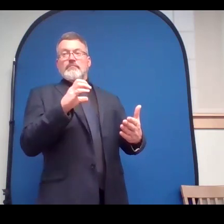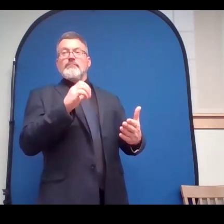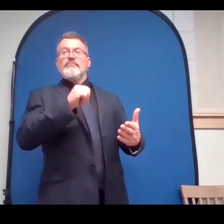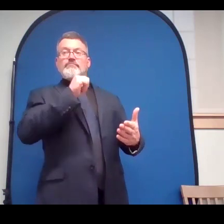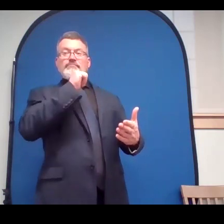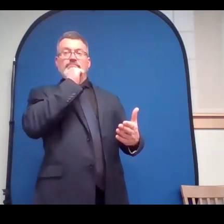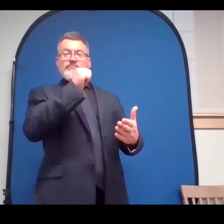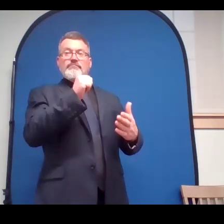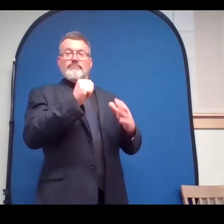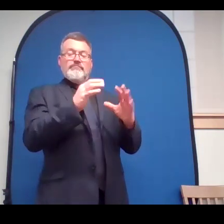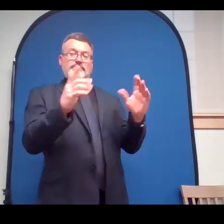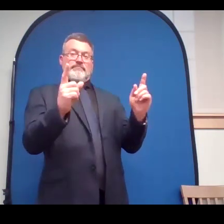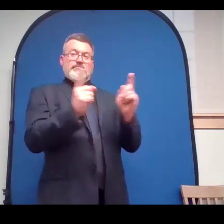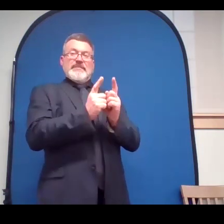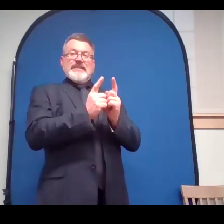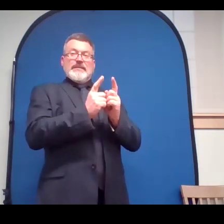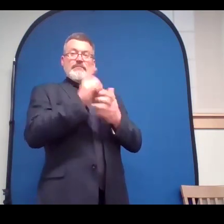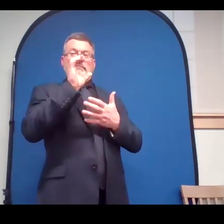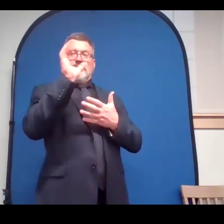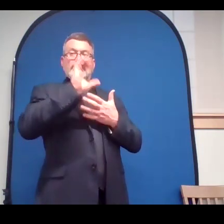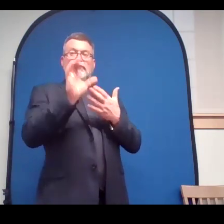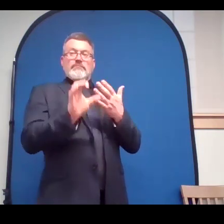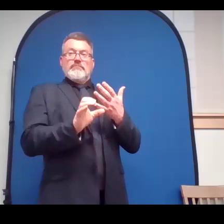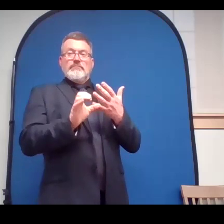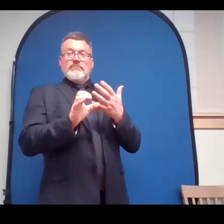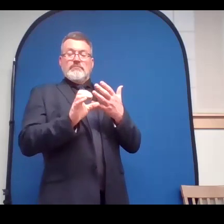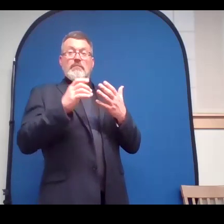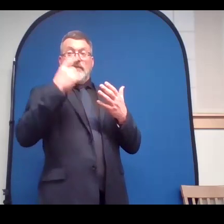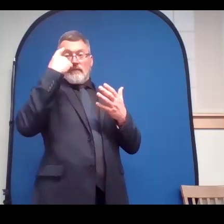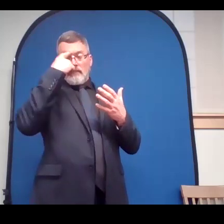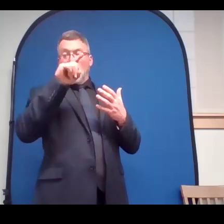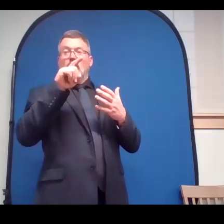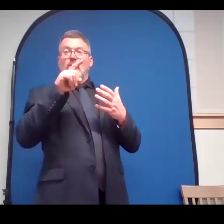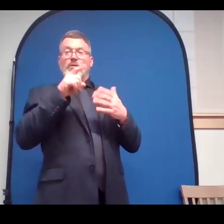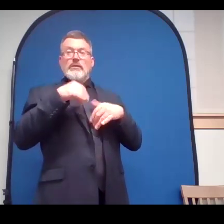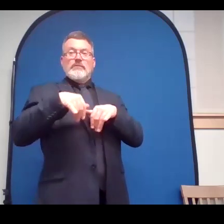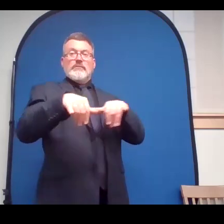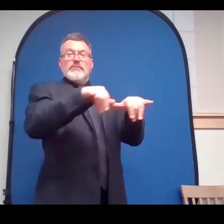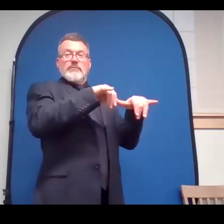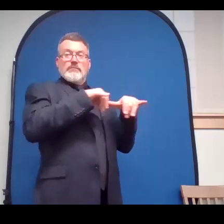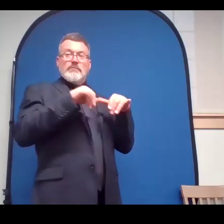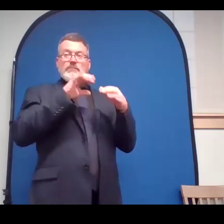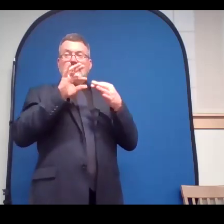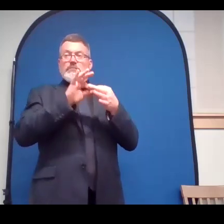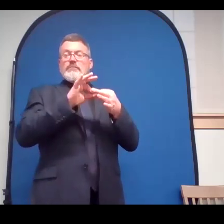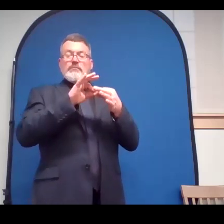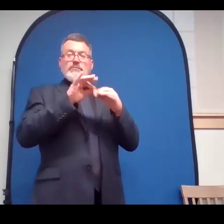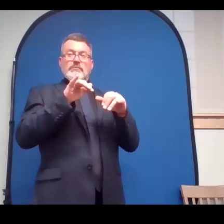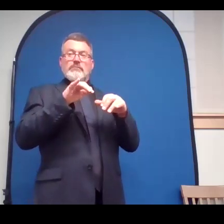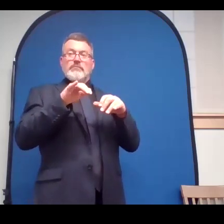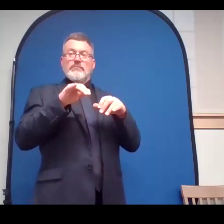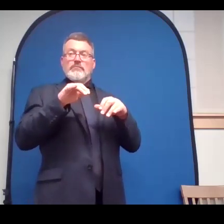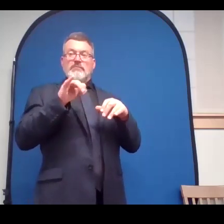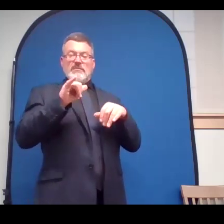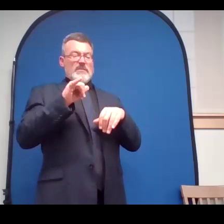medical retention determination point, and disability evaluation system referral is indicated. You